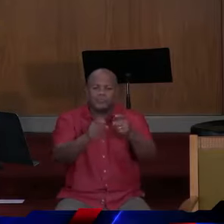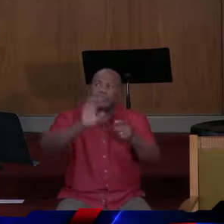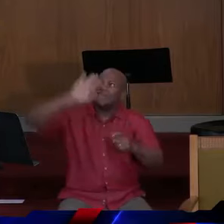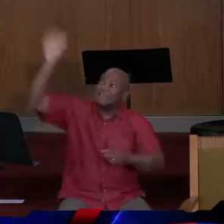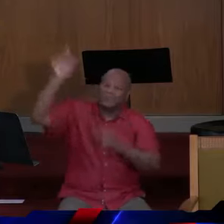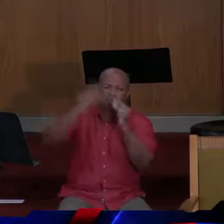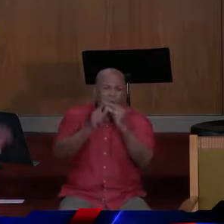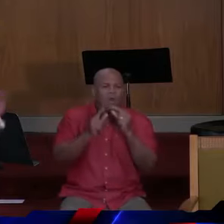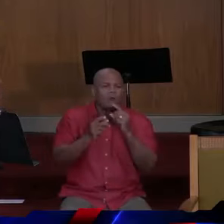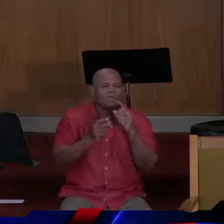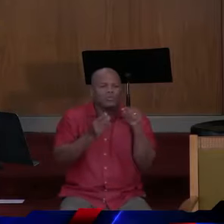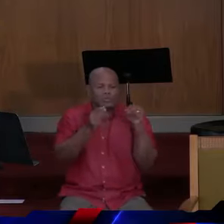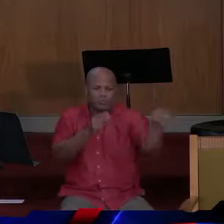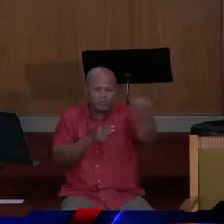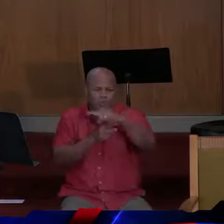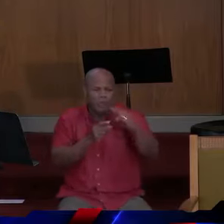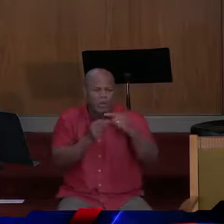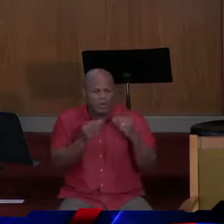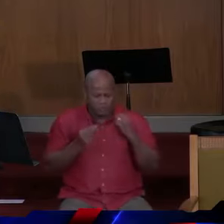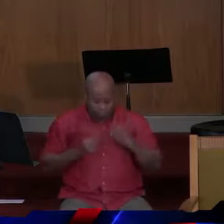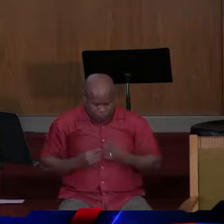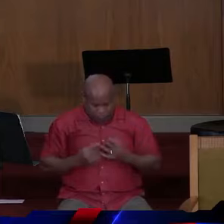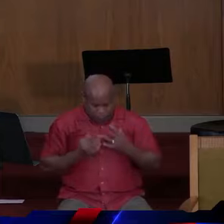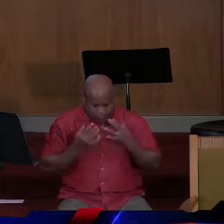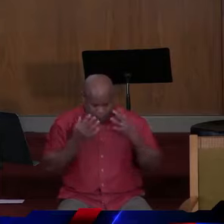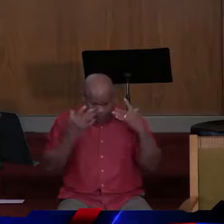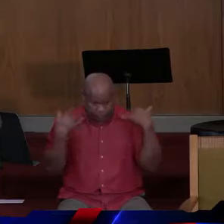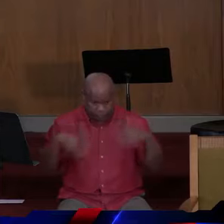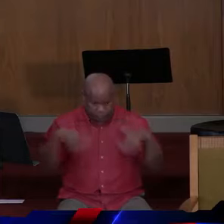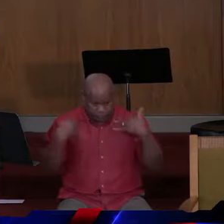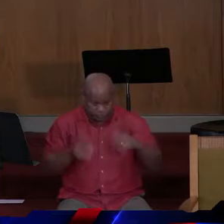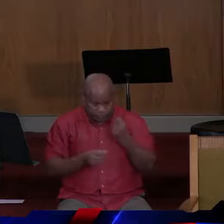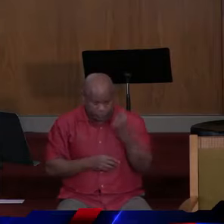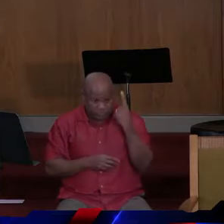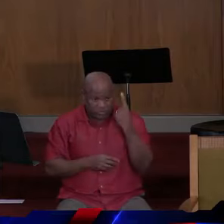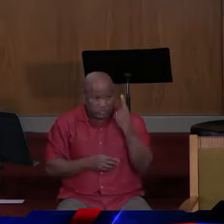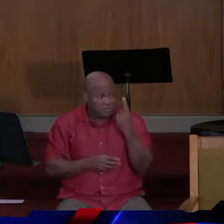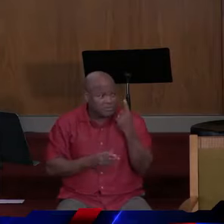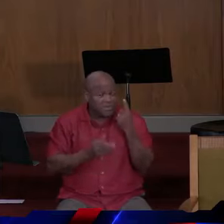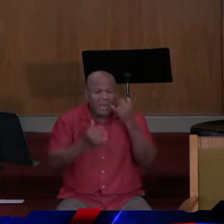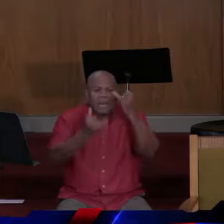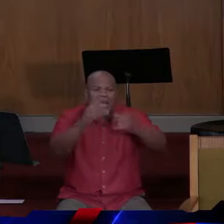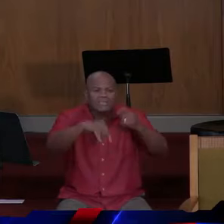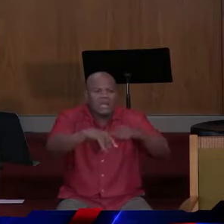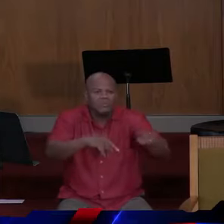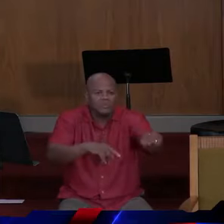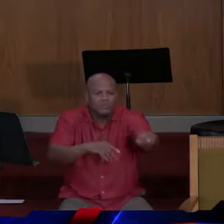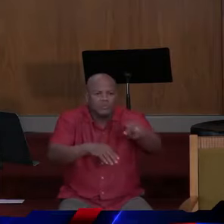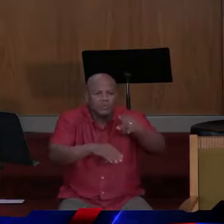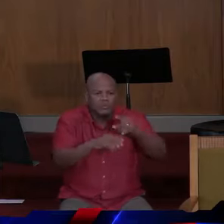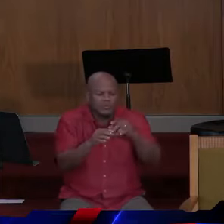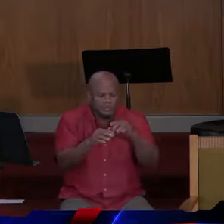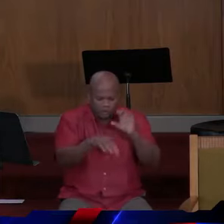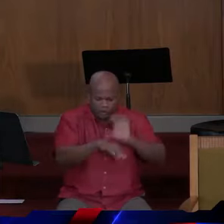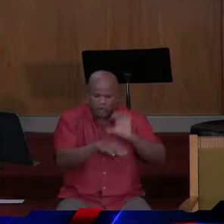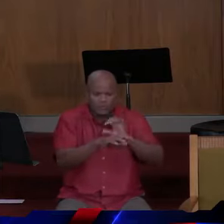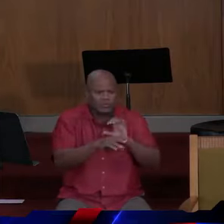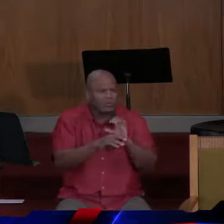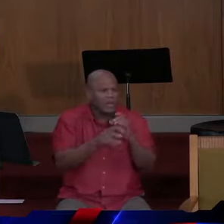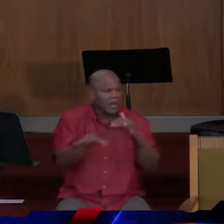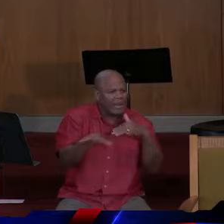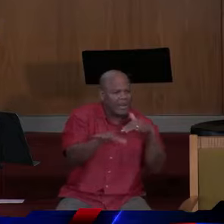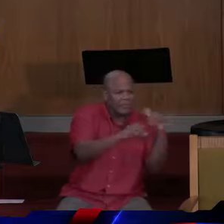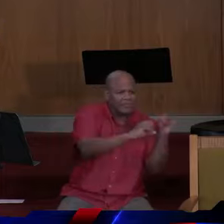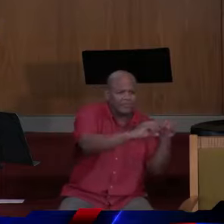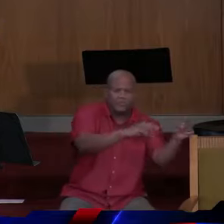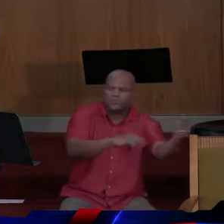you up. So my question is, when was the last time you were at church, and when you left church and went to Sizzler, when you